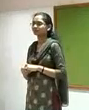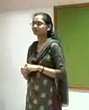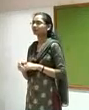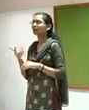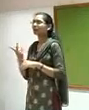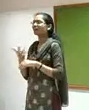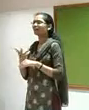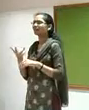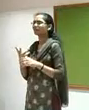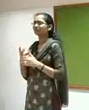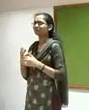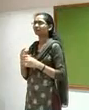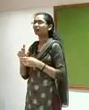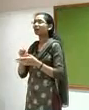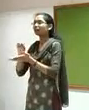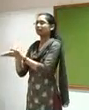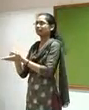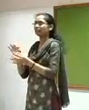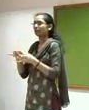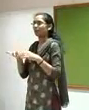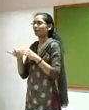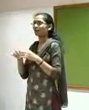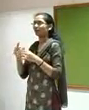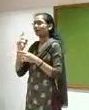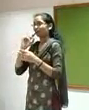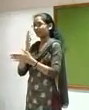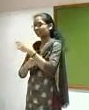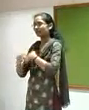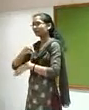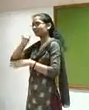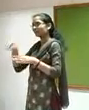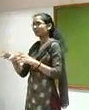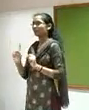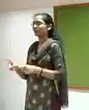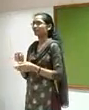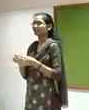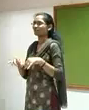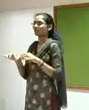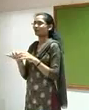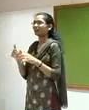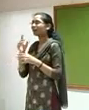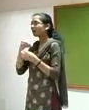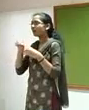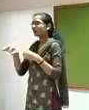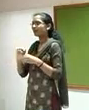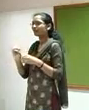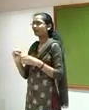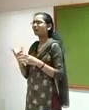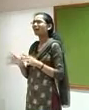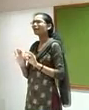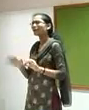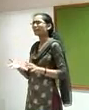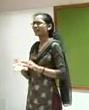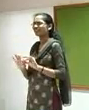are together, you will get a legislation. Now, if that is going to be the situation, that is, it's a very normal